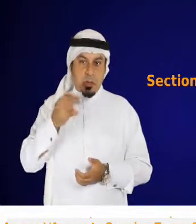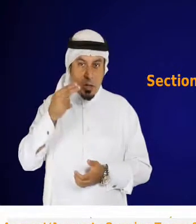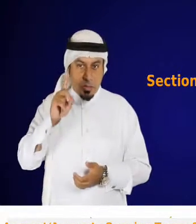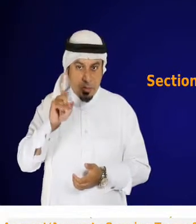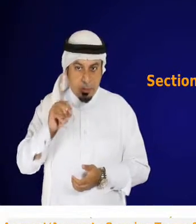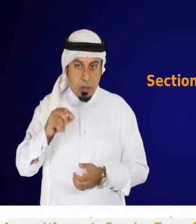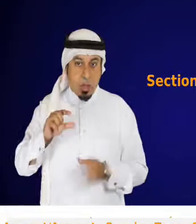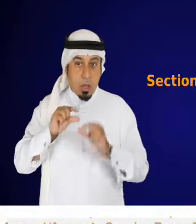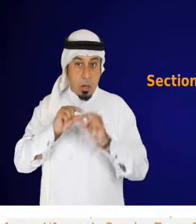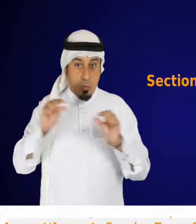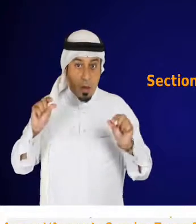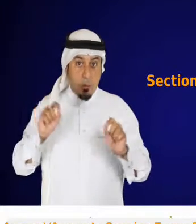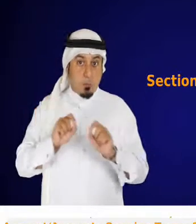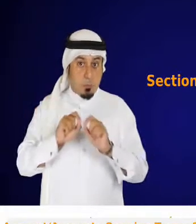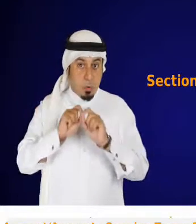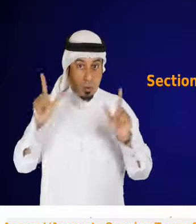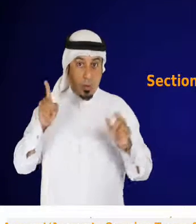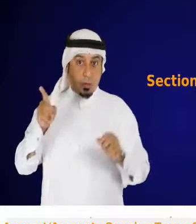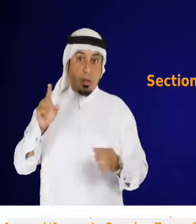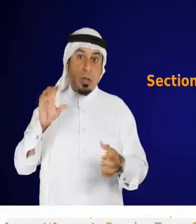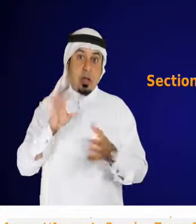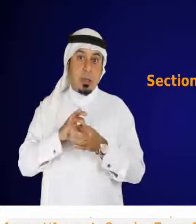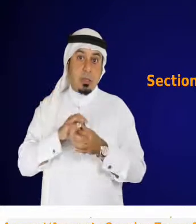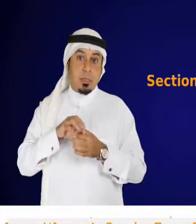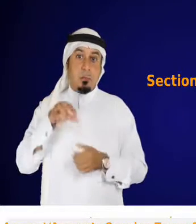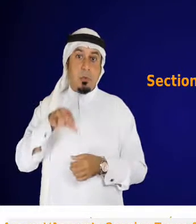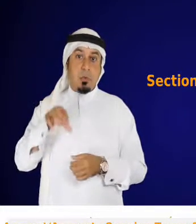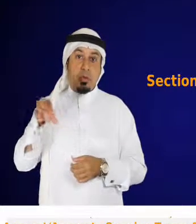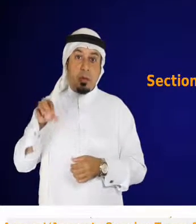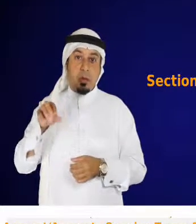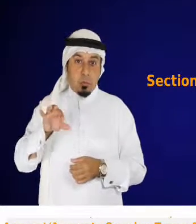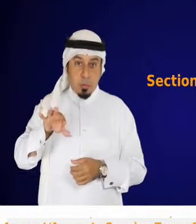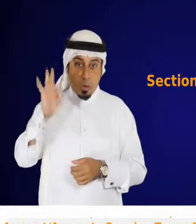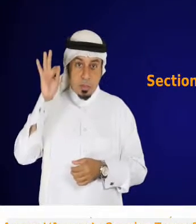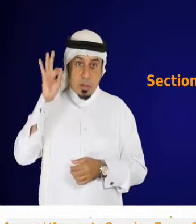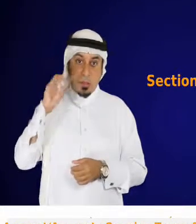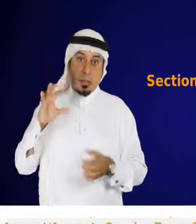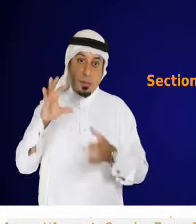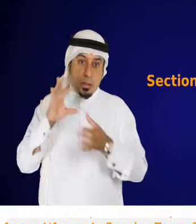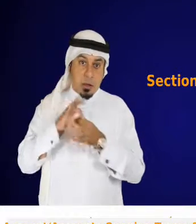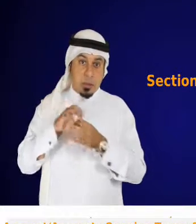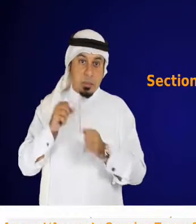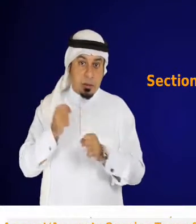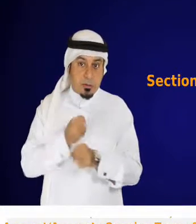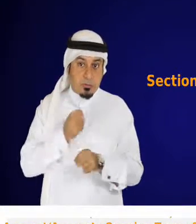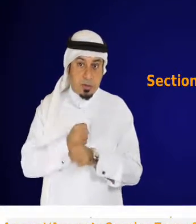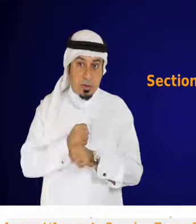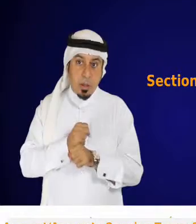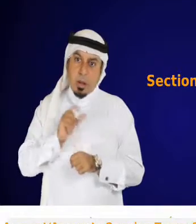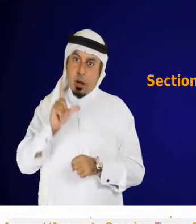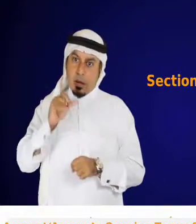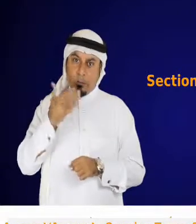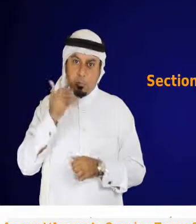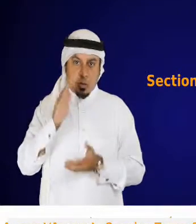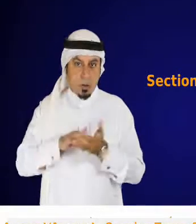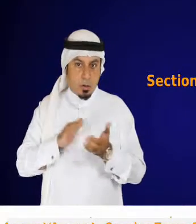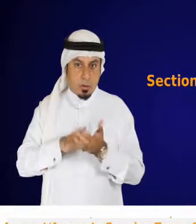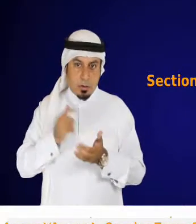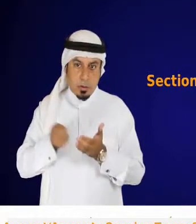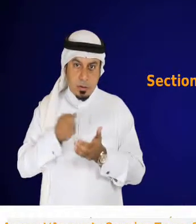39. Any notice or advice will be sent to either party on their legal addresses mentioned in this contract unless changed by either party